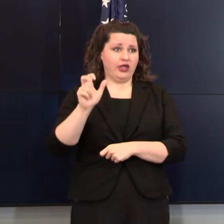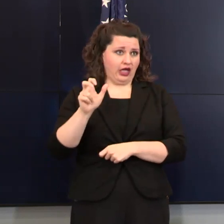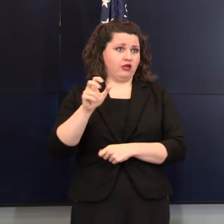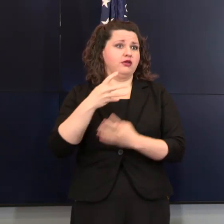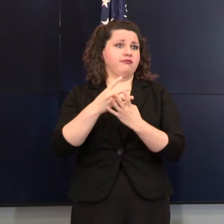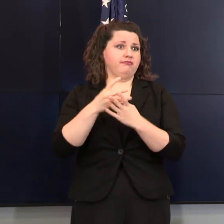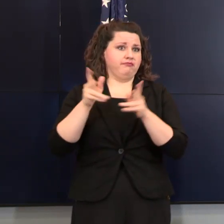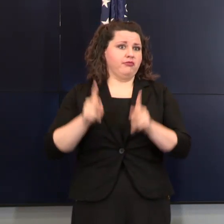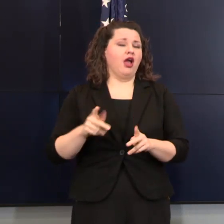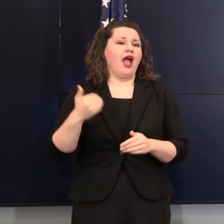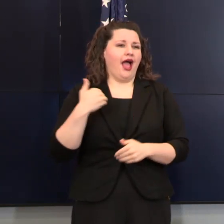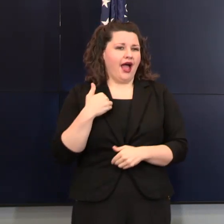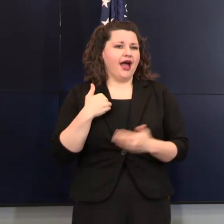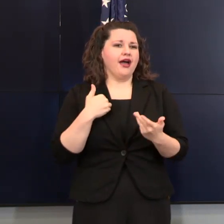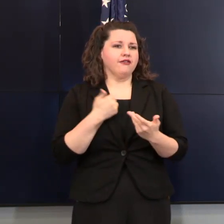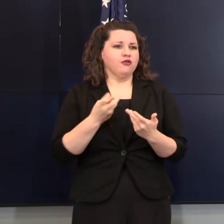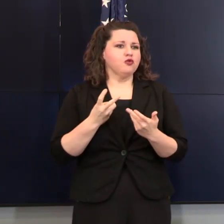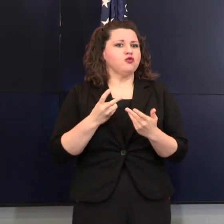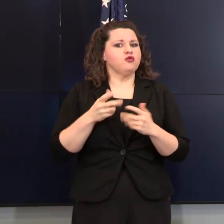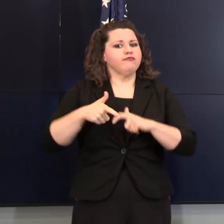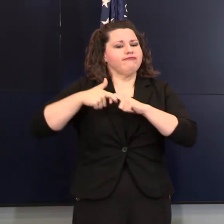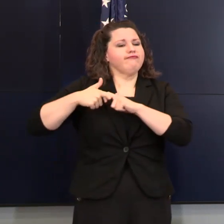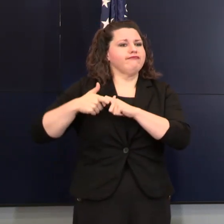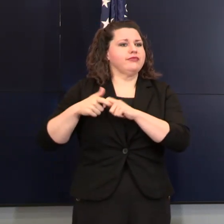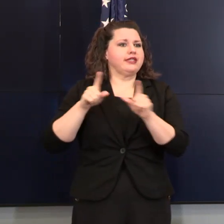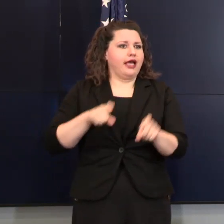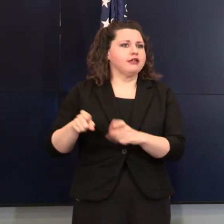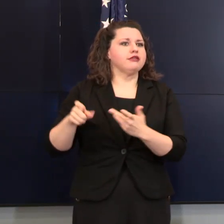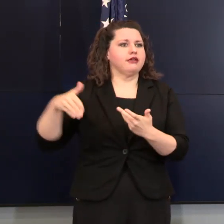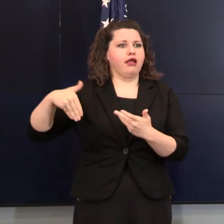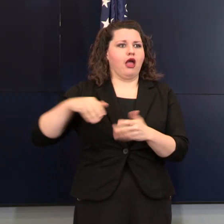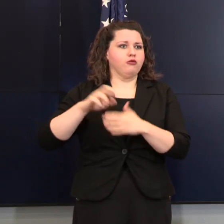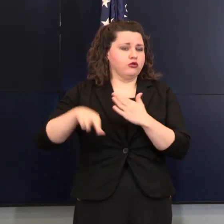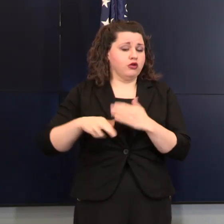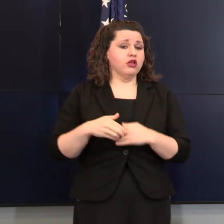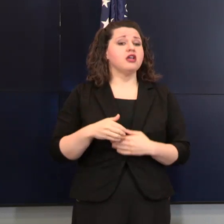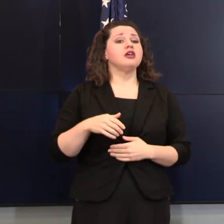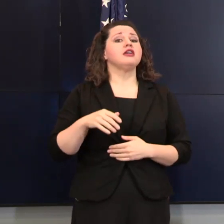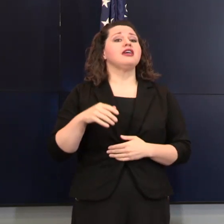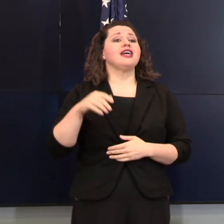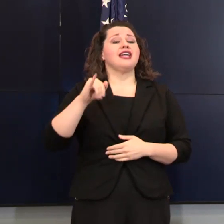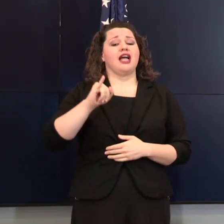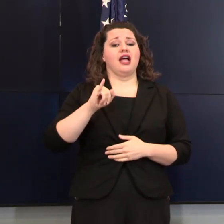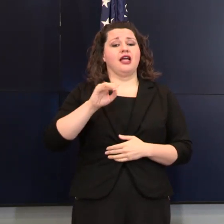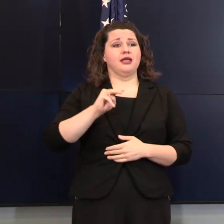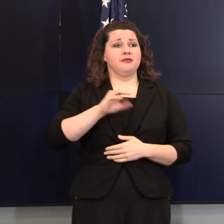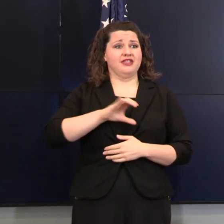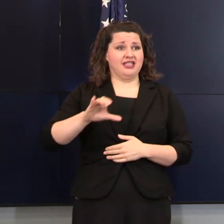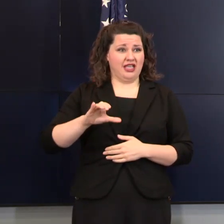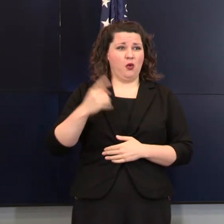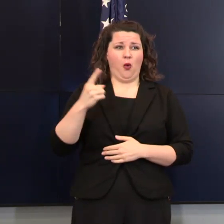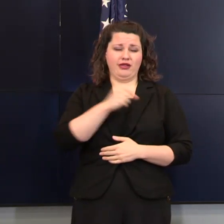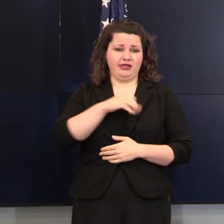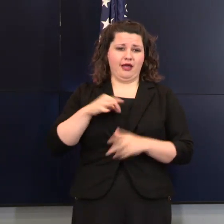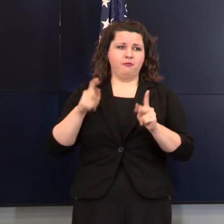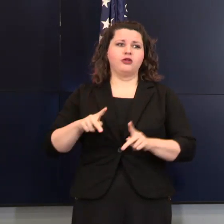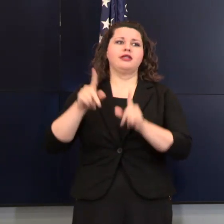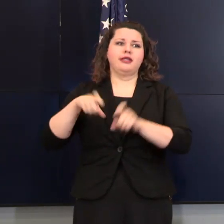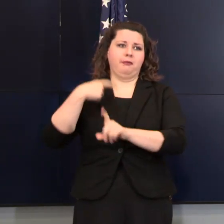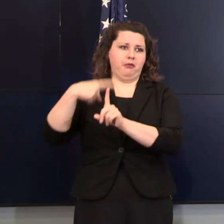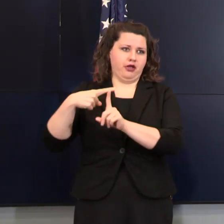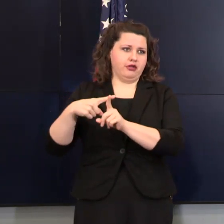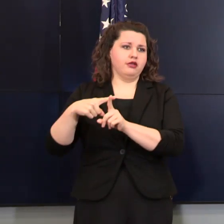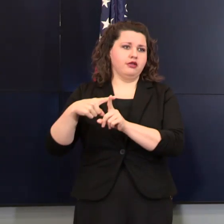As of today, in our institutions, we have 1 positive inmate, 2 positive staff. We have tested 103